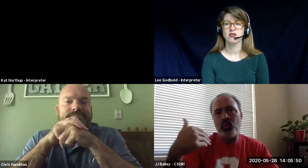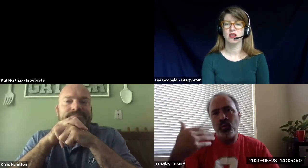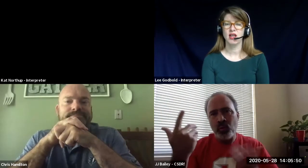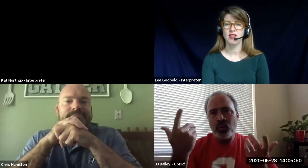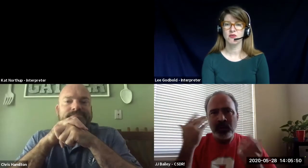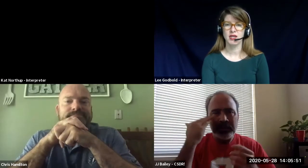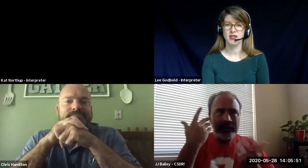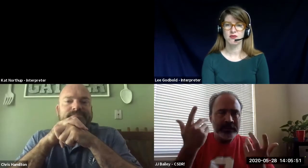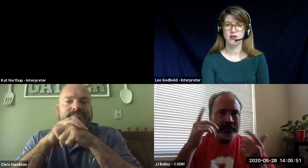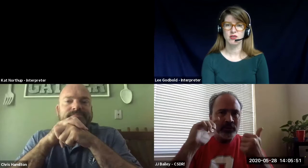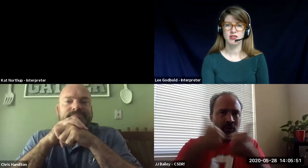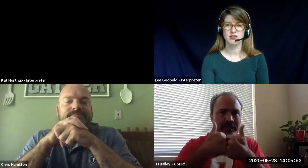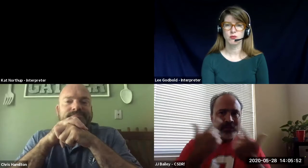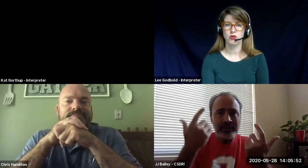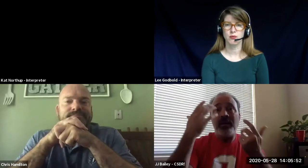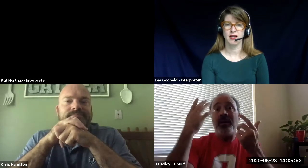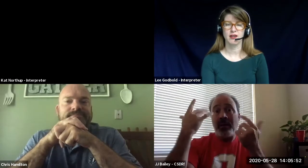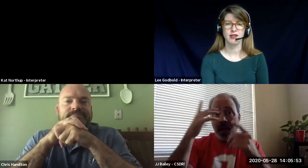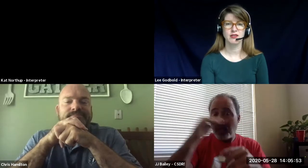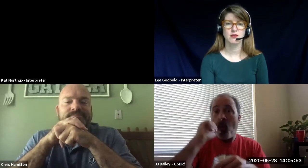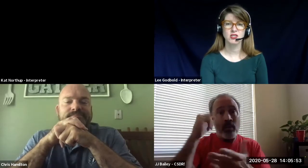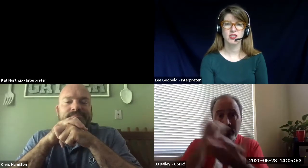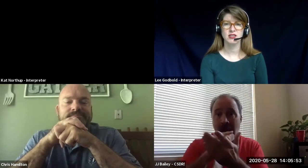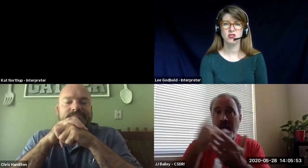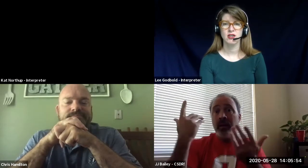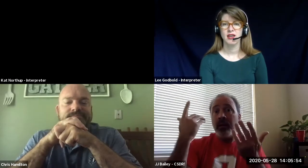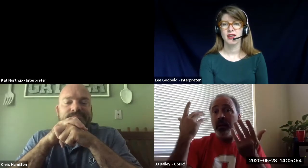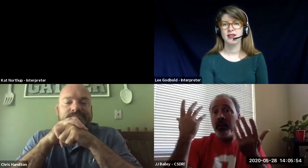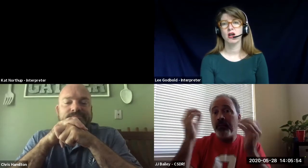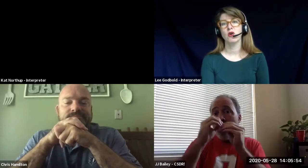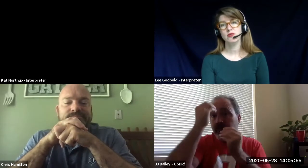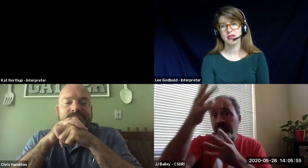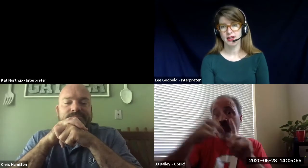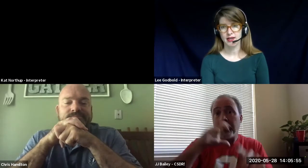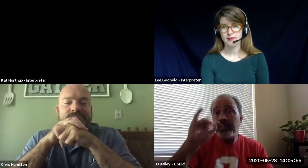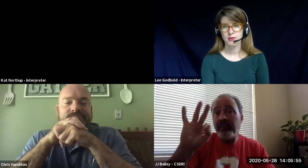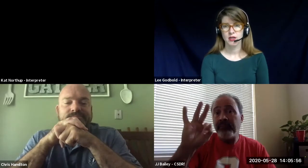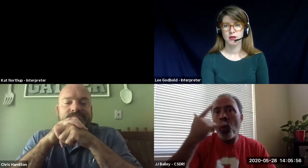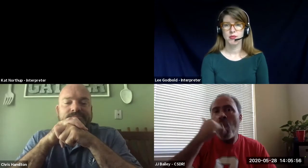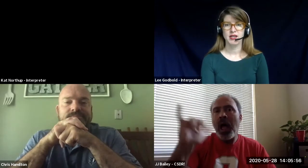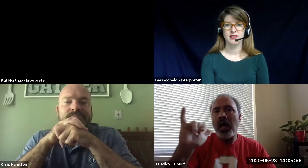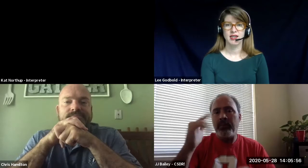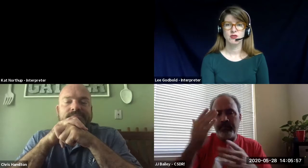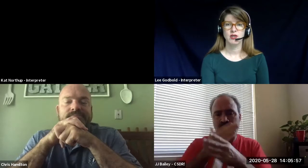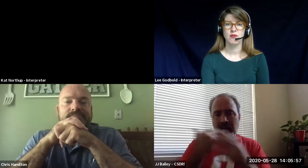a lot of money involved with this programmatically. It's a big challenge. And not only that, but as we get